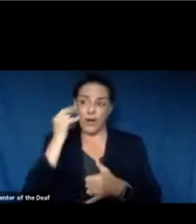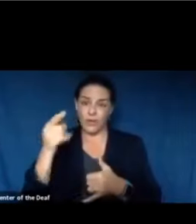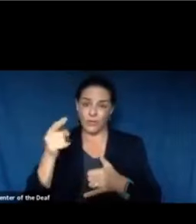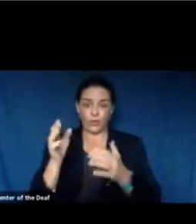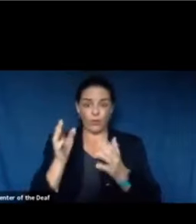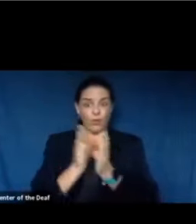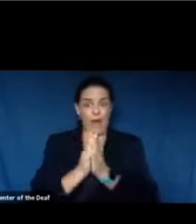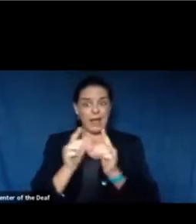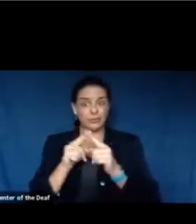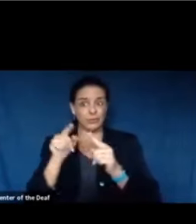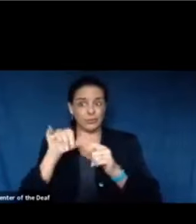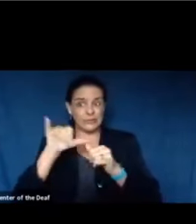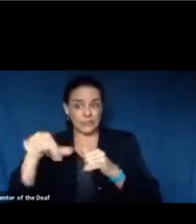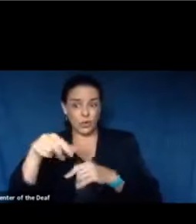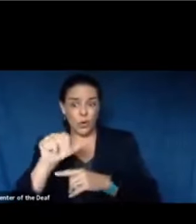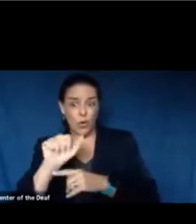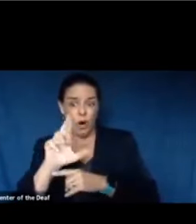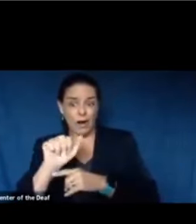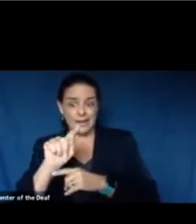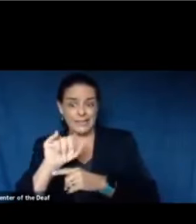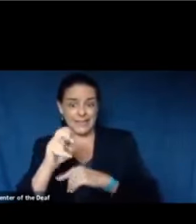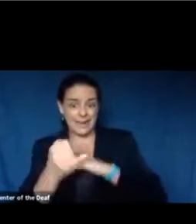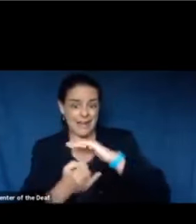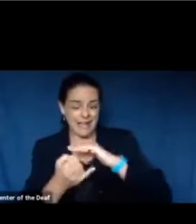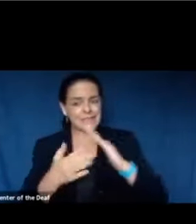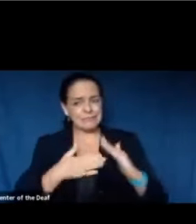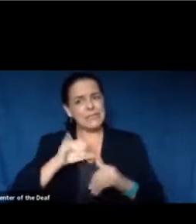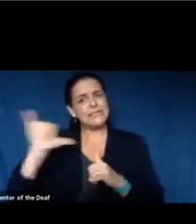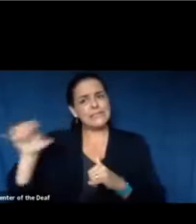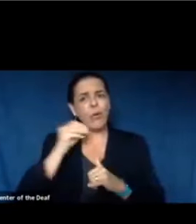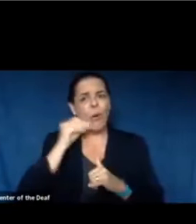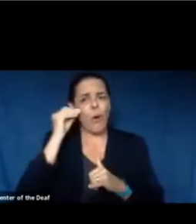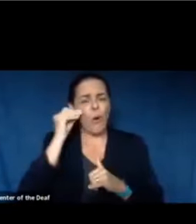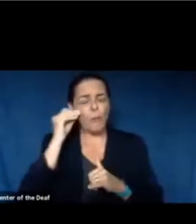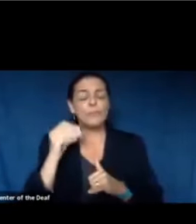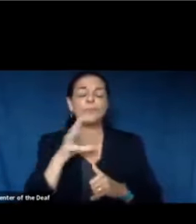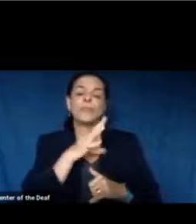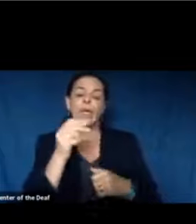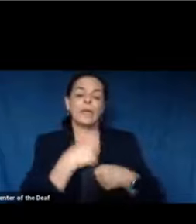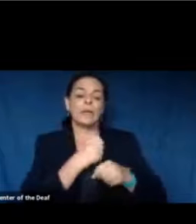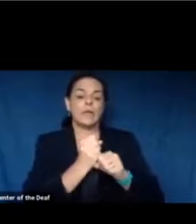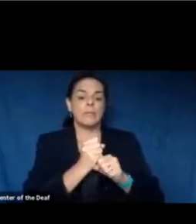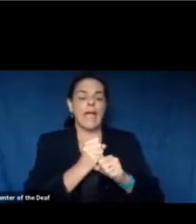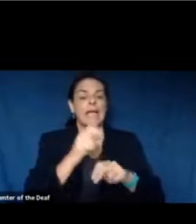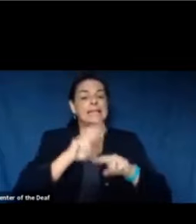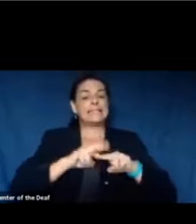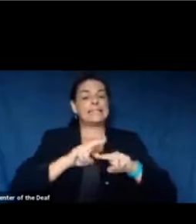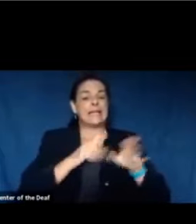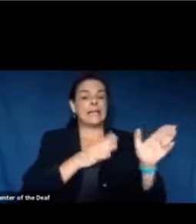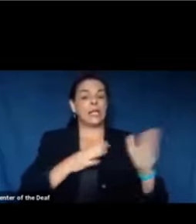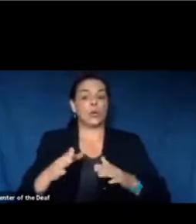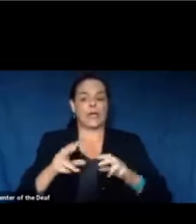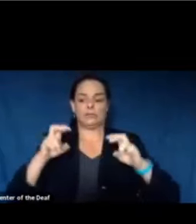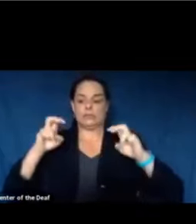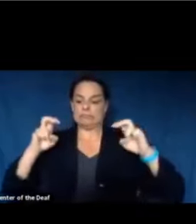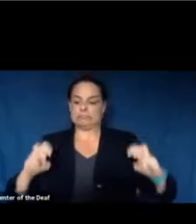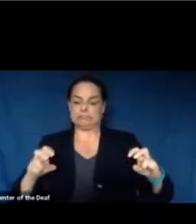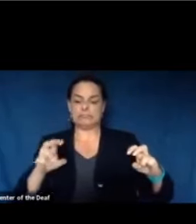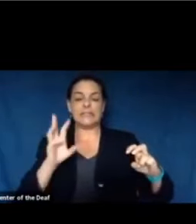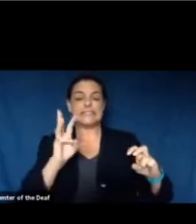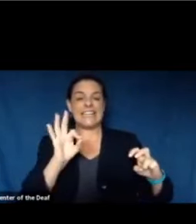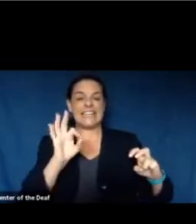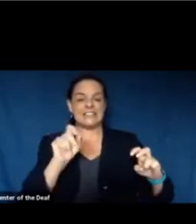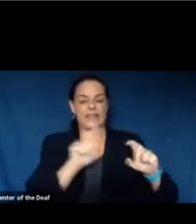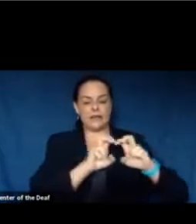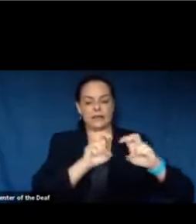to quarantine to please stay home and not come to your gathering. And create socially distanced seating arrangements. Households can be